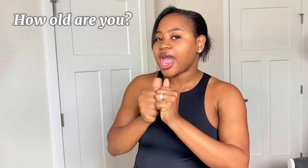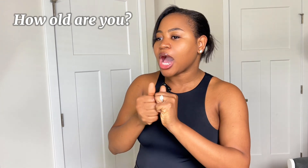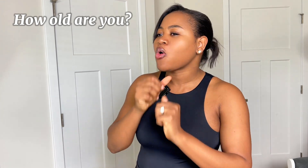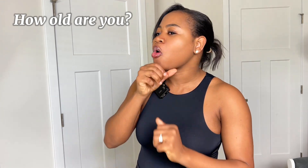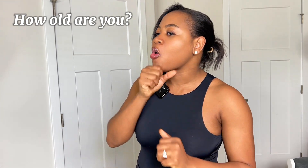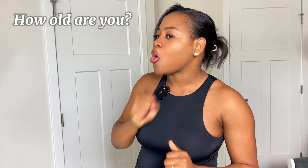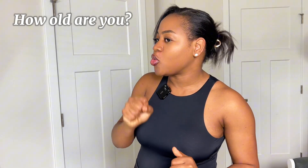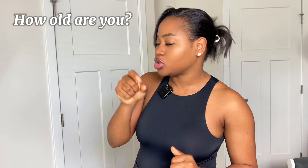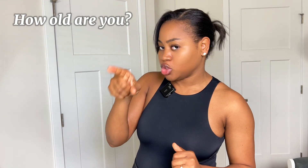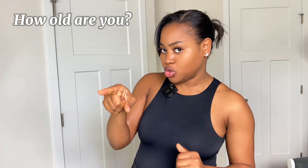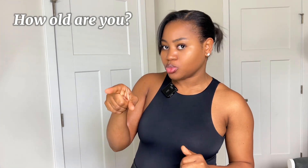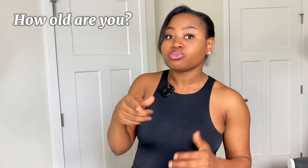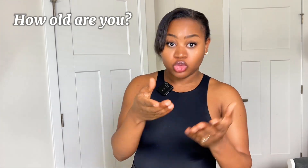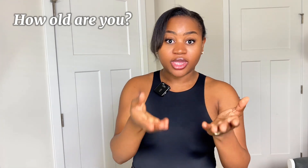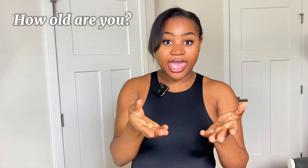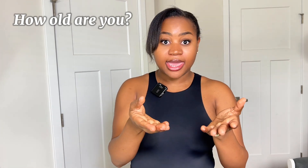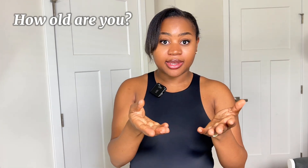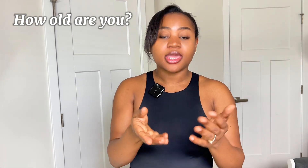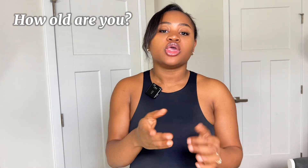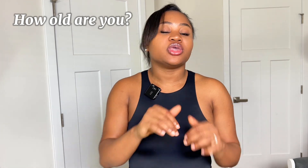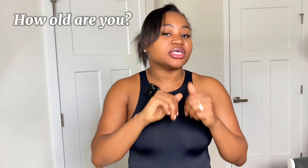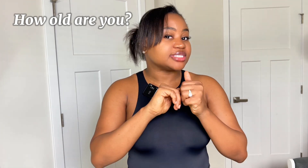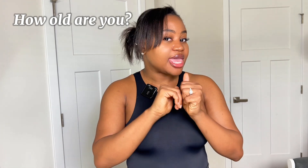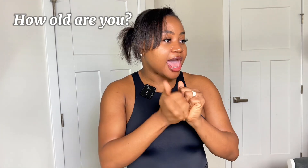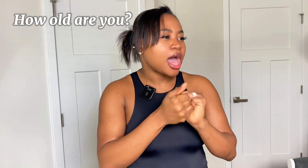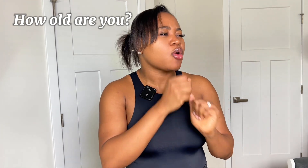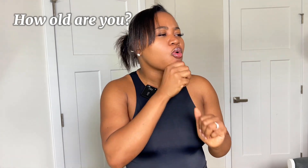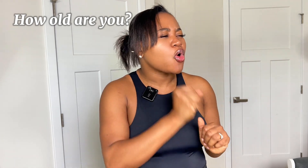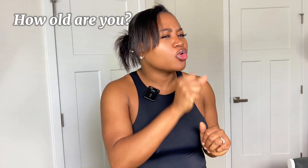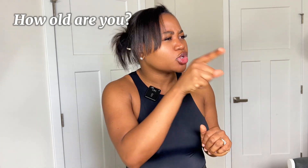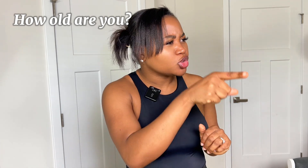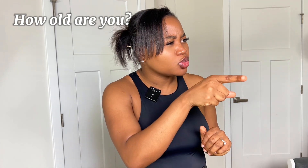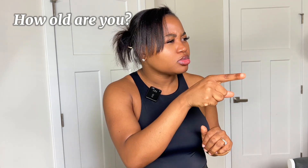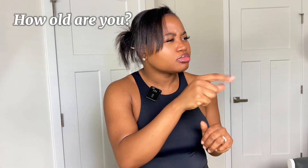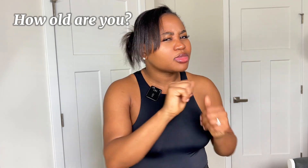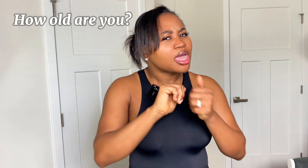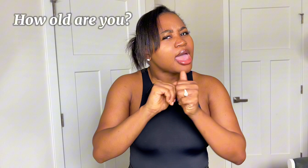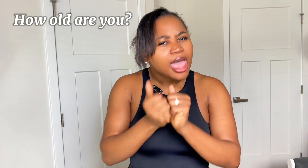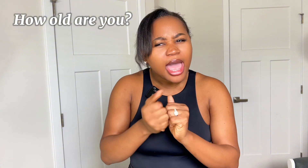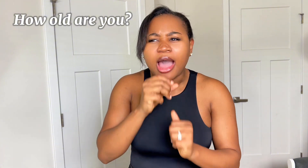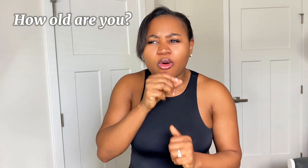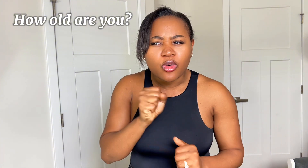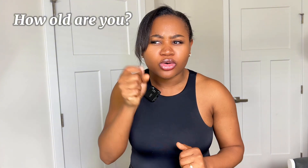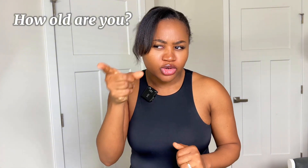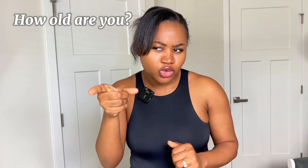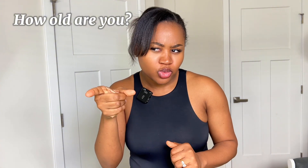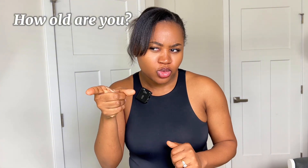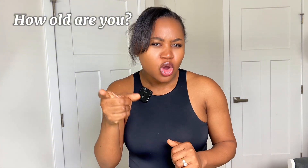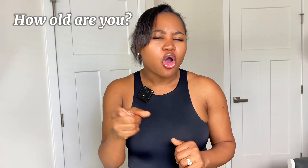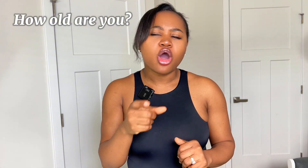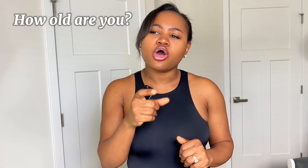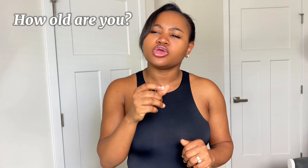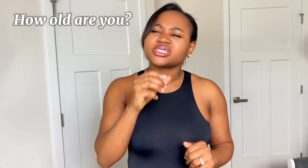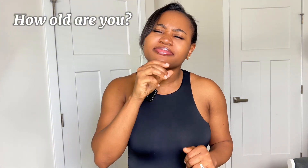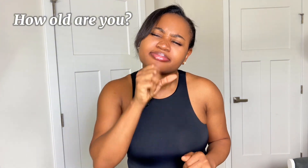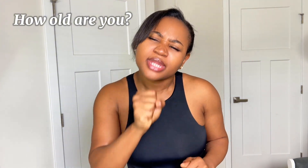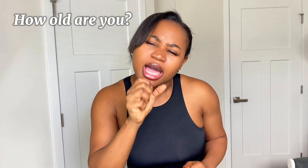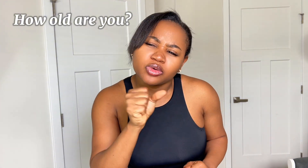how old are you. You can say how old are you? How old are you? Or you say how old are